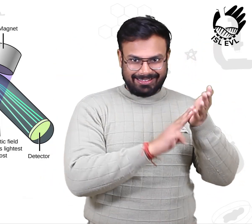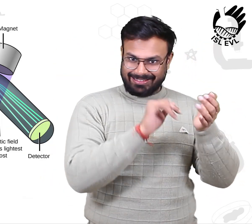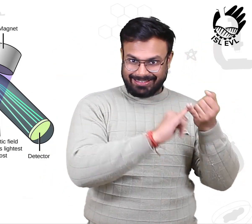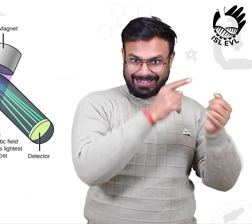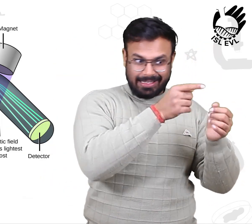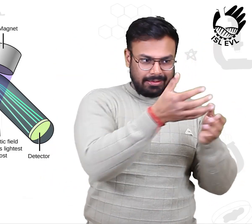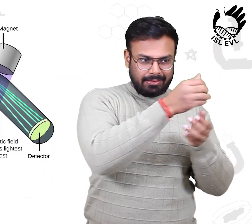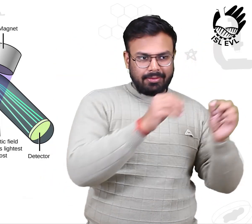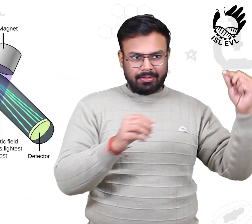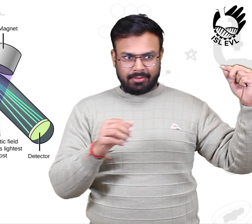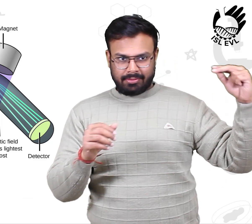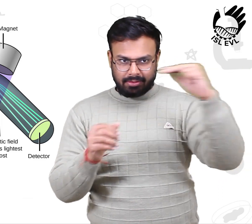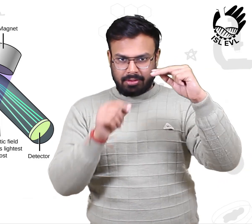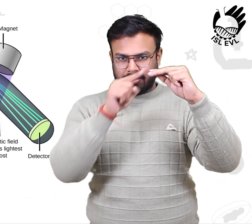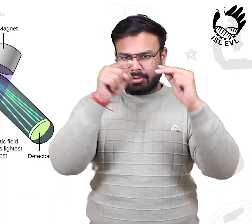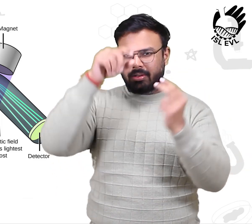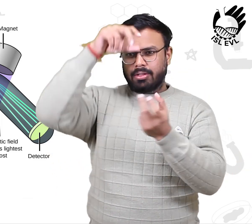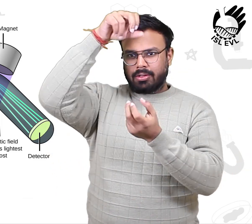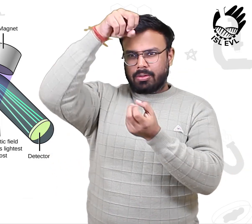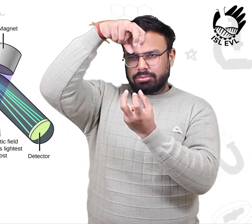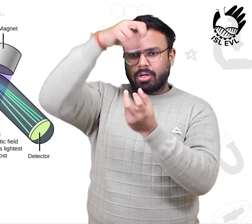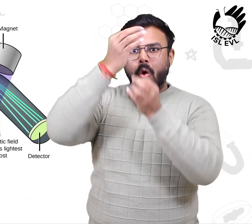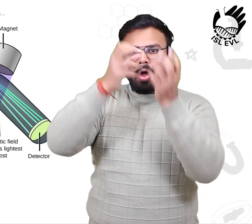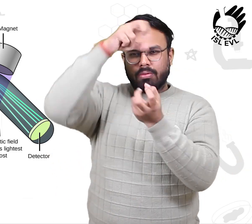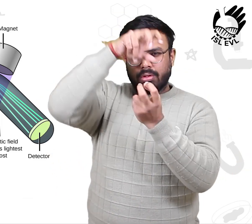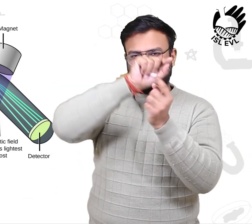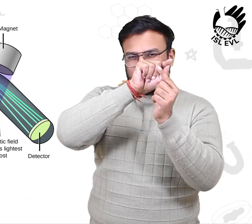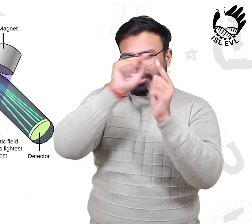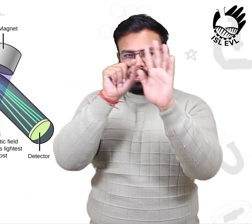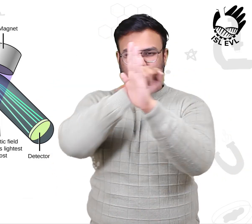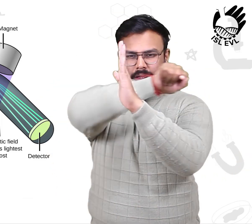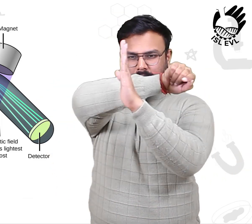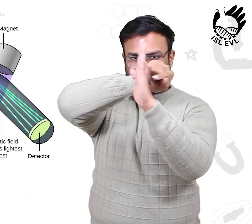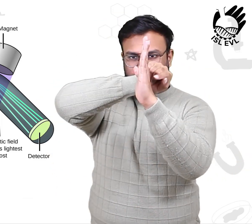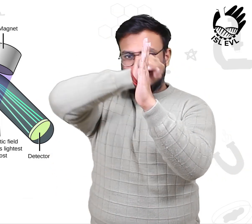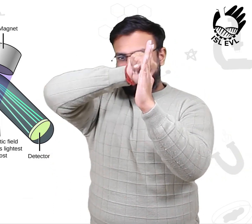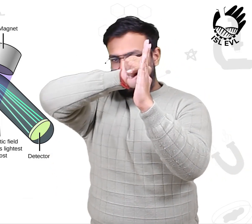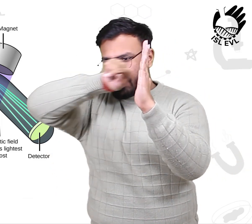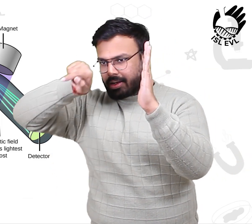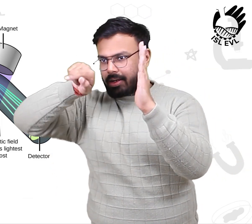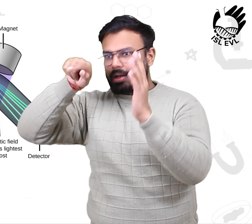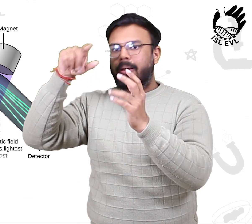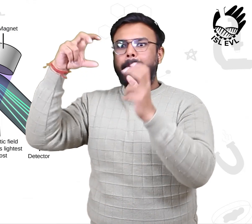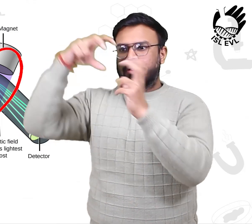Electrobeam source, magnet, detector, sample enters here as shown in the